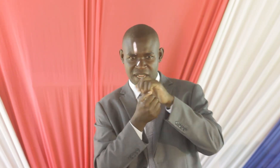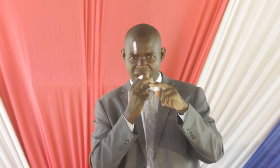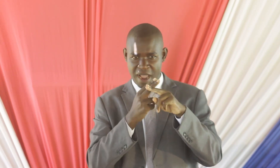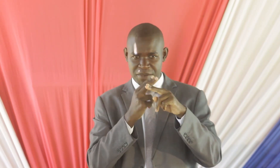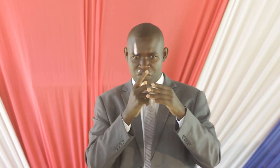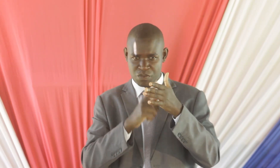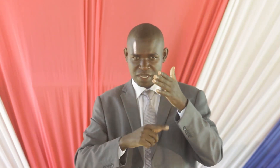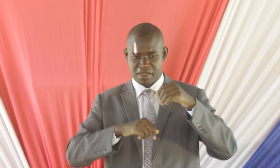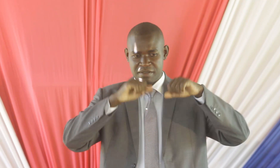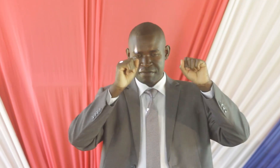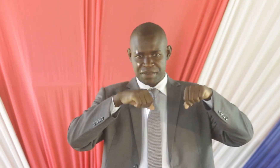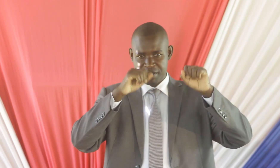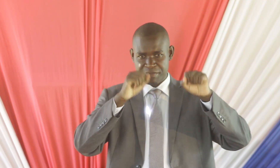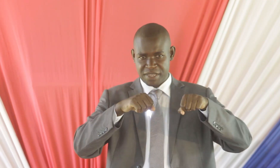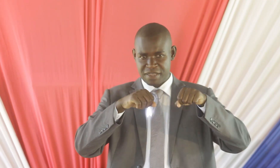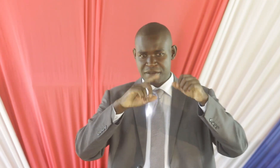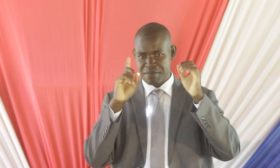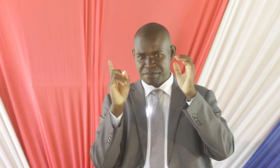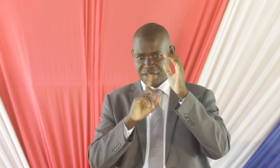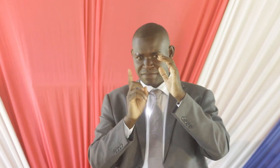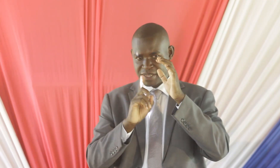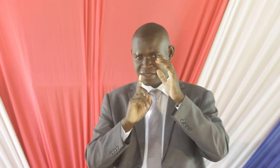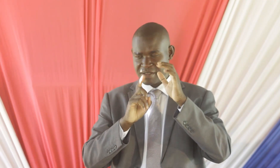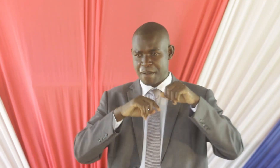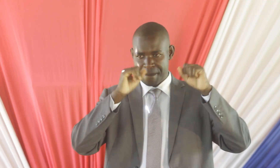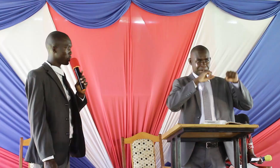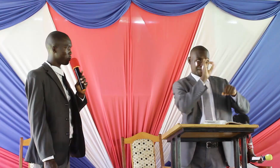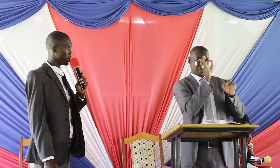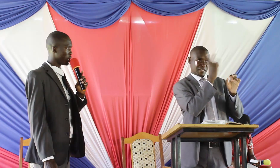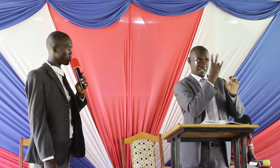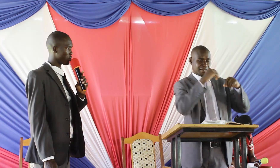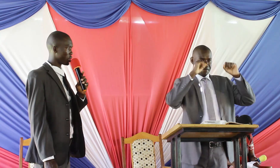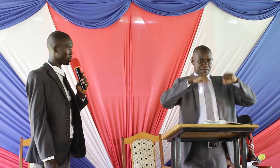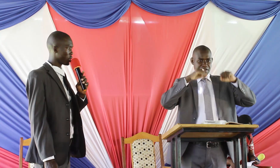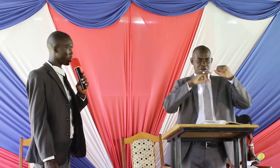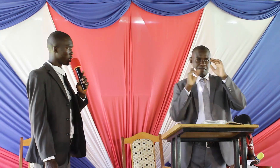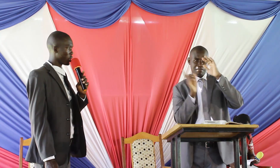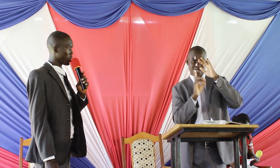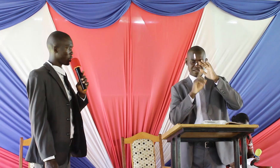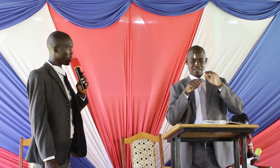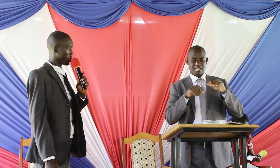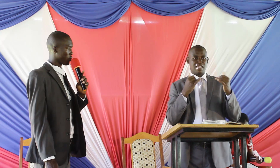today has been changed to the possibilities ministry.